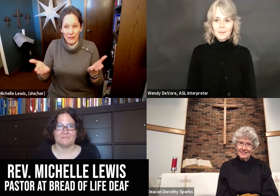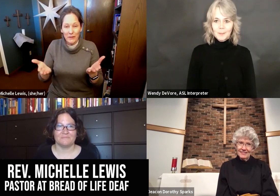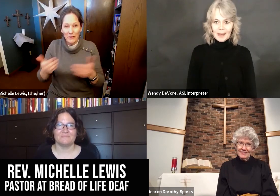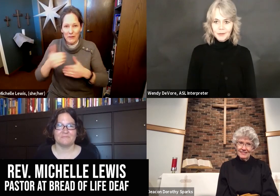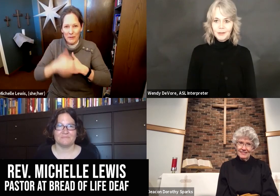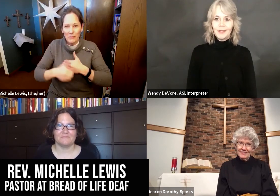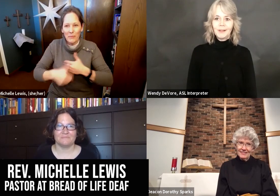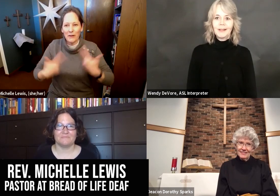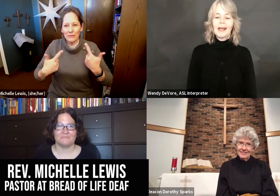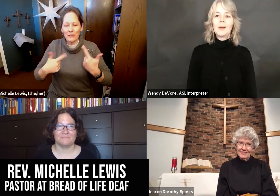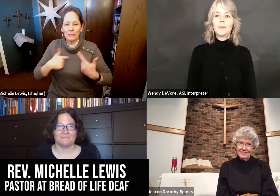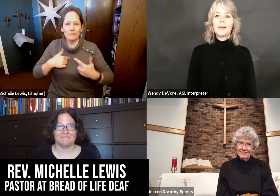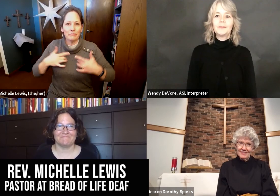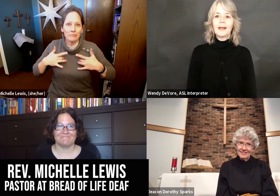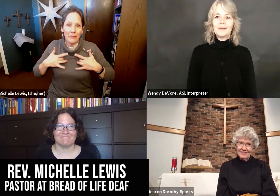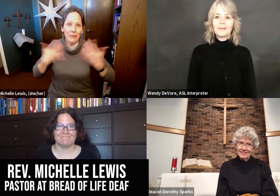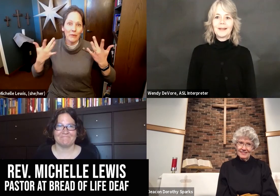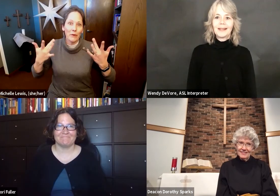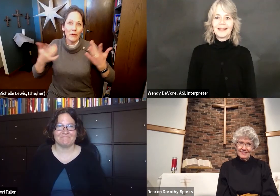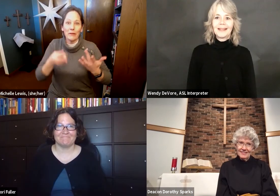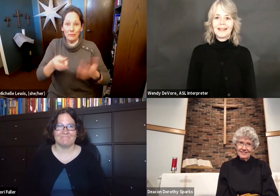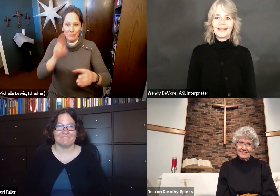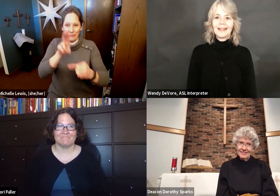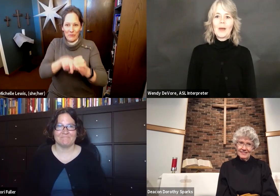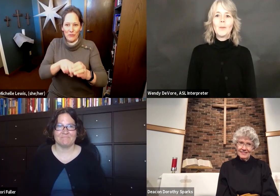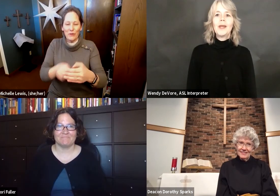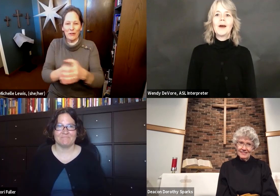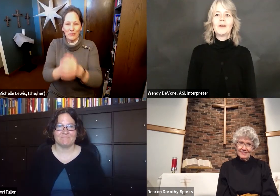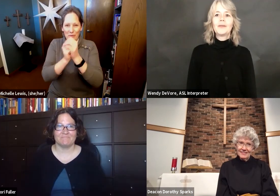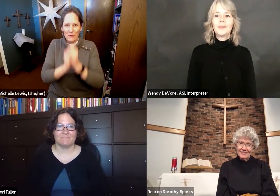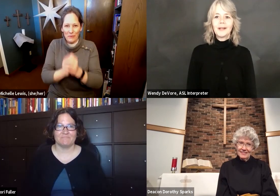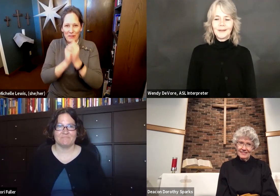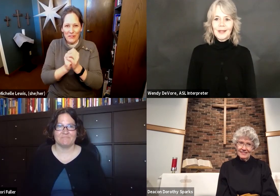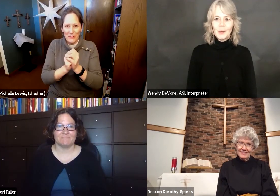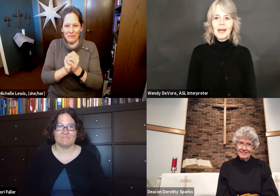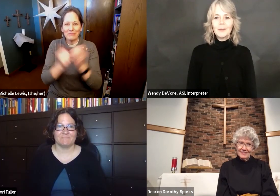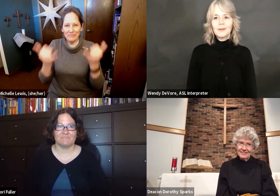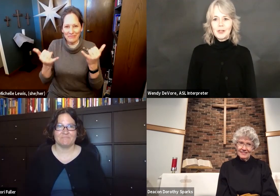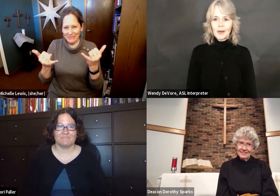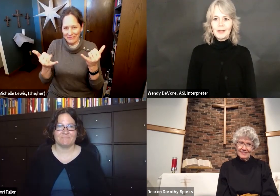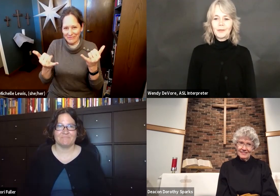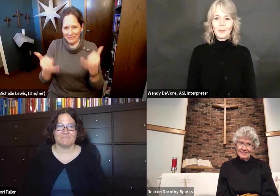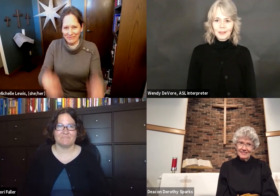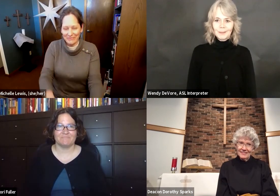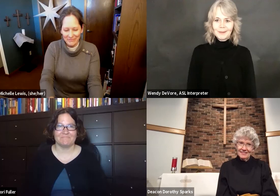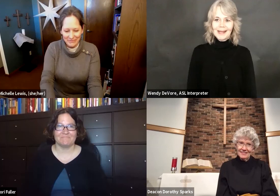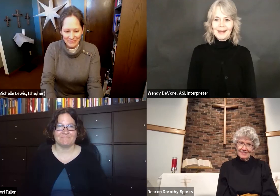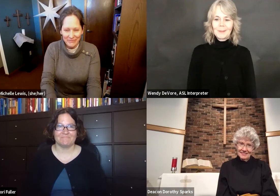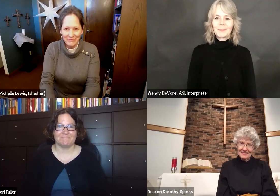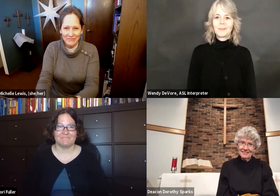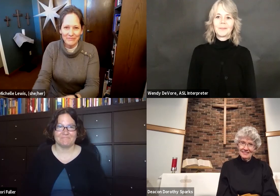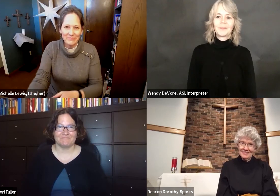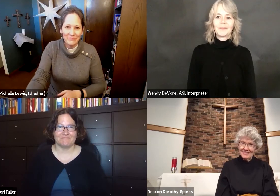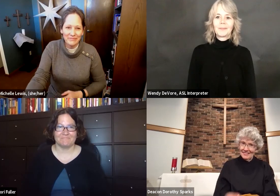and I am the pastor here at Bread of Life. And we are thrilled that you are able to join us for worship